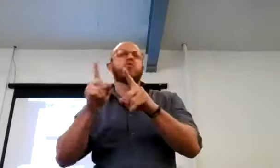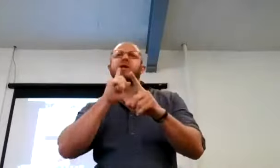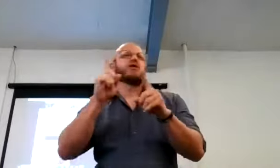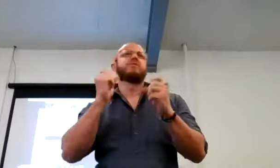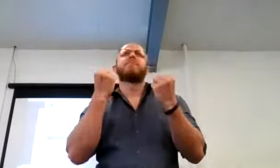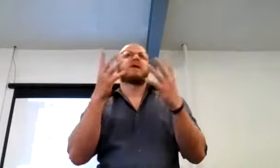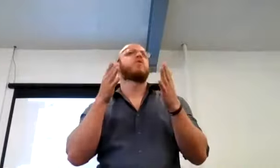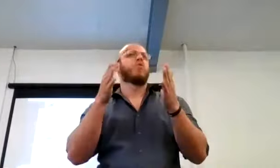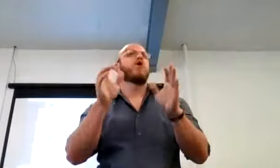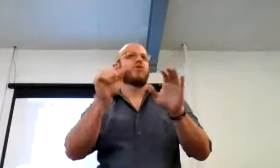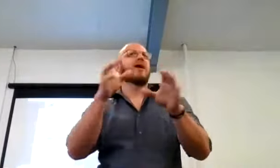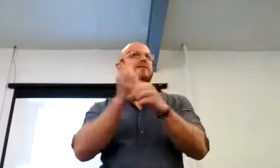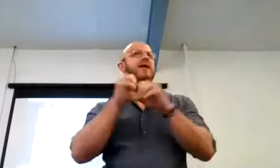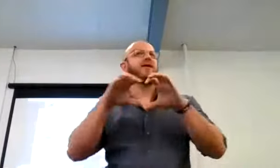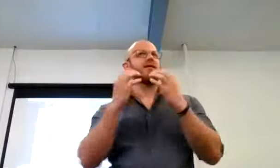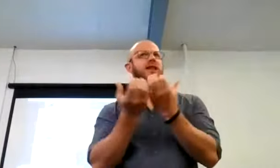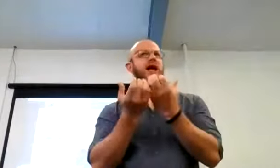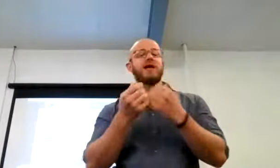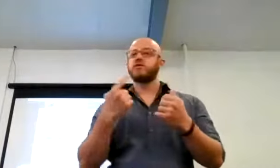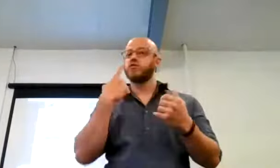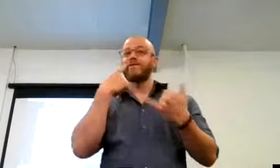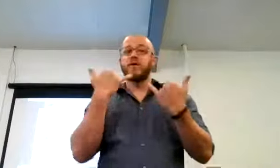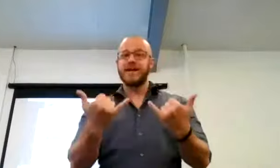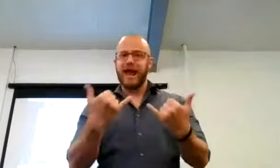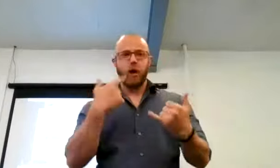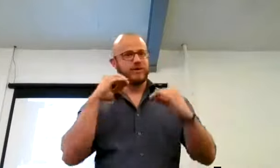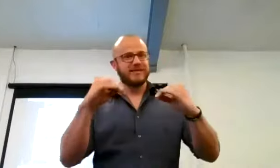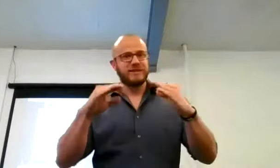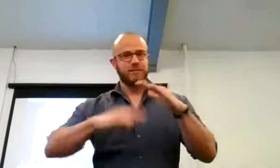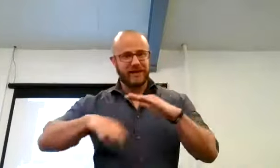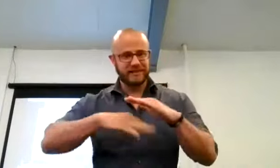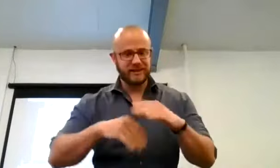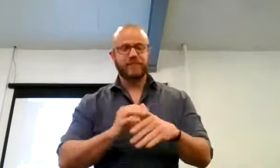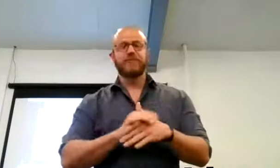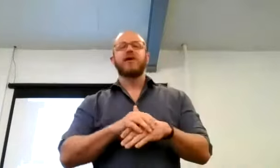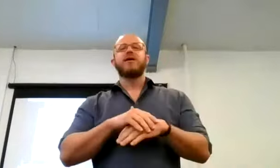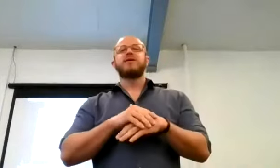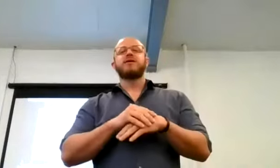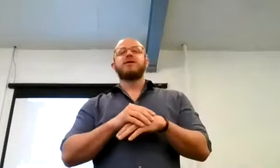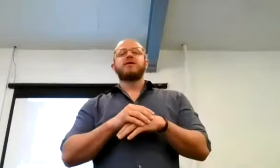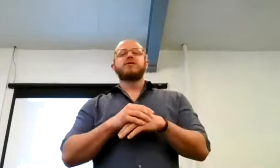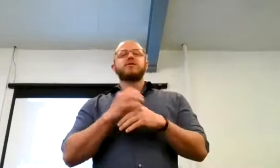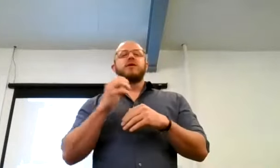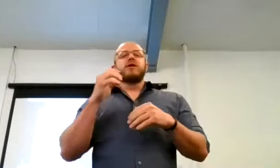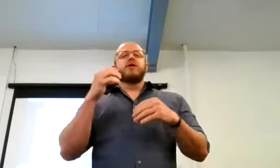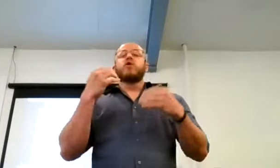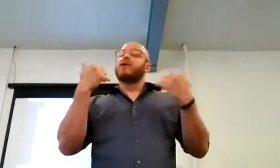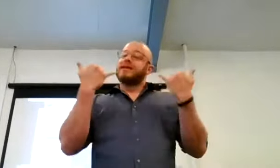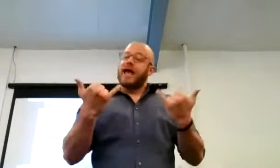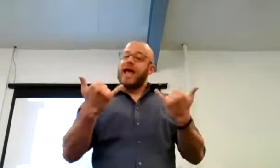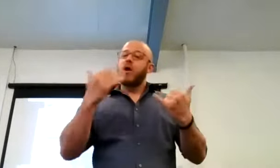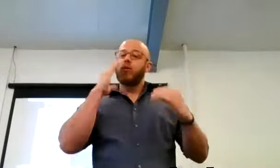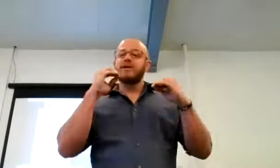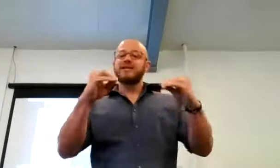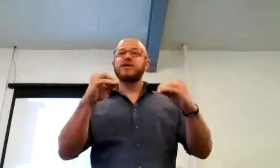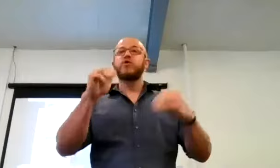college. There's different options that are available if you want to take the class. But for now, I'm just going to teach you the basics. So